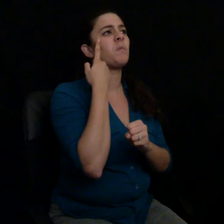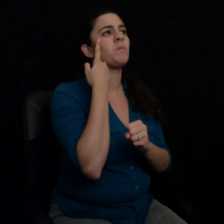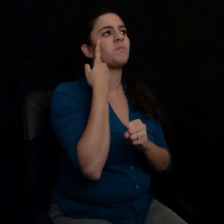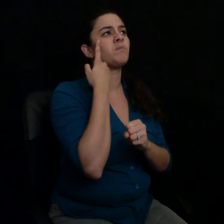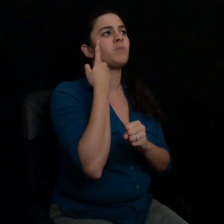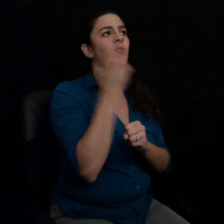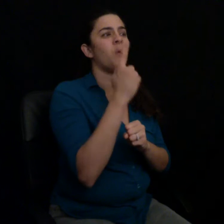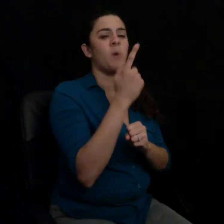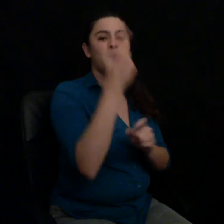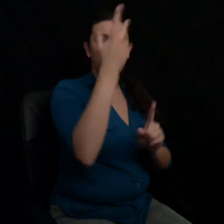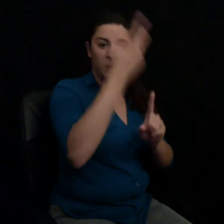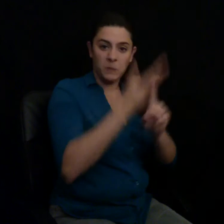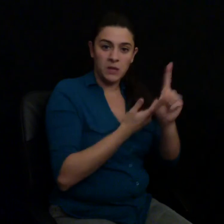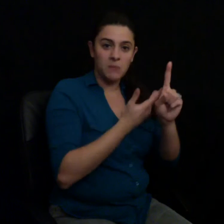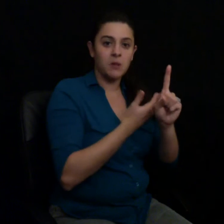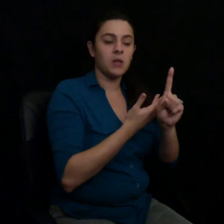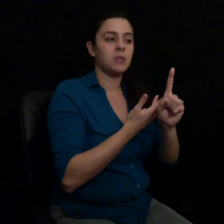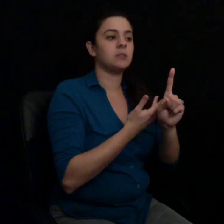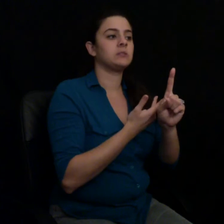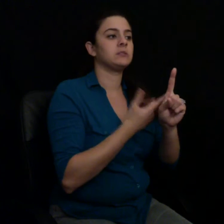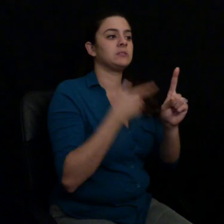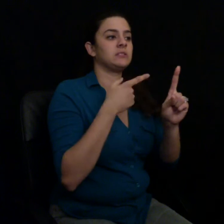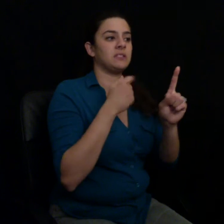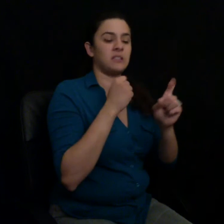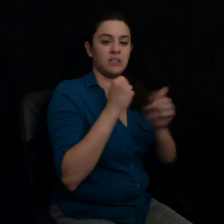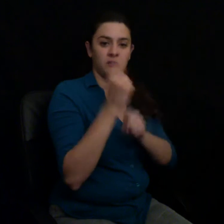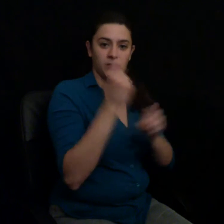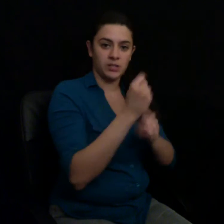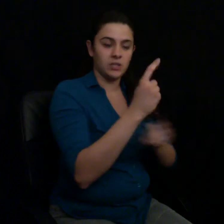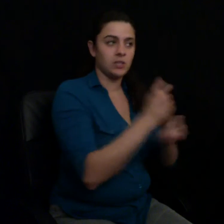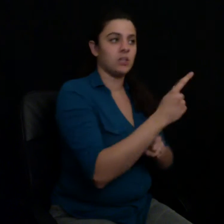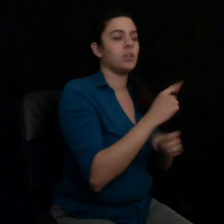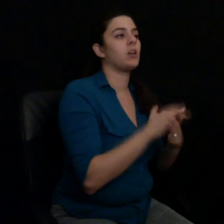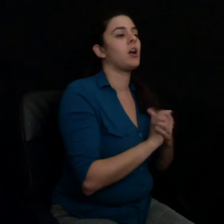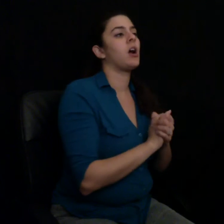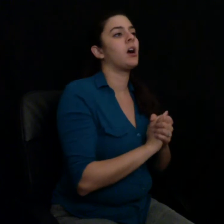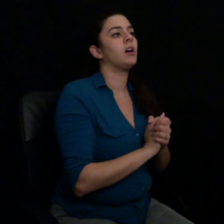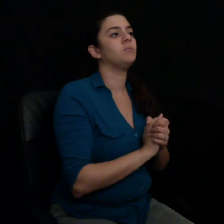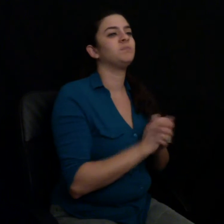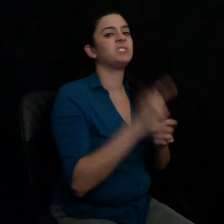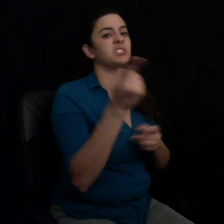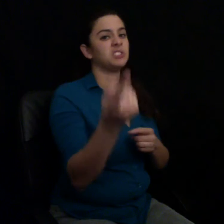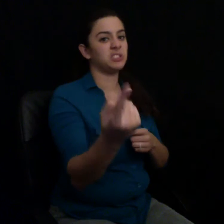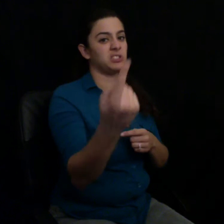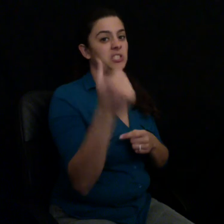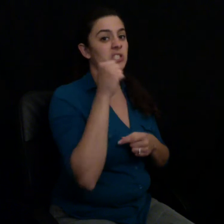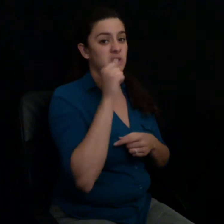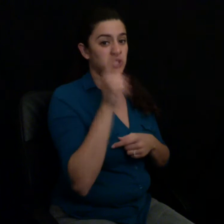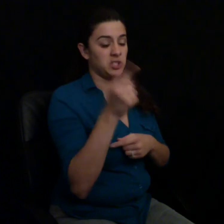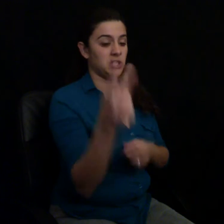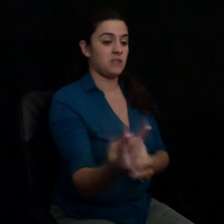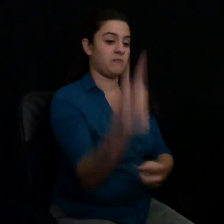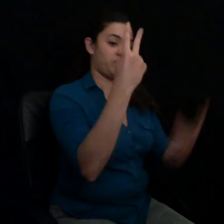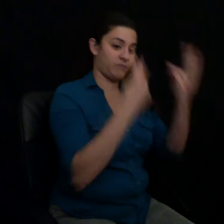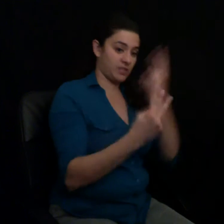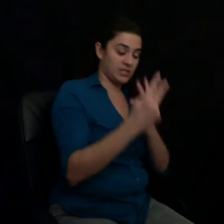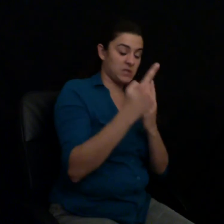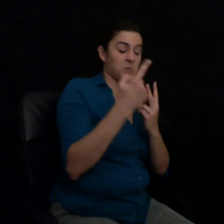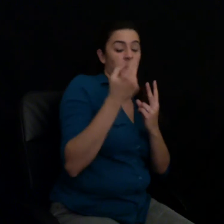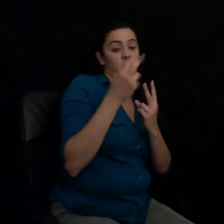over to visit me or when I go to visit her. And she has lived with me in Hawaii for 3 months. She lived with me in